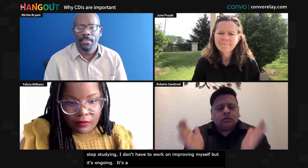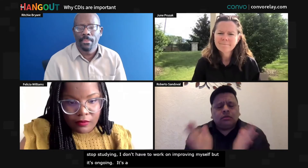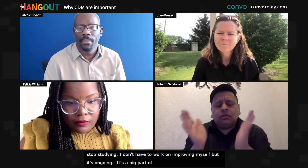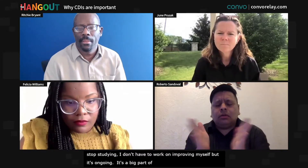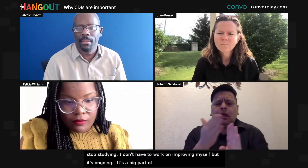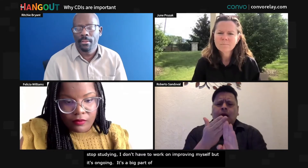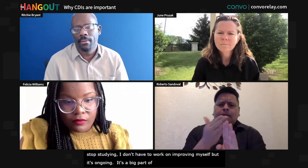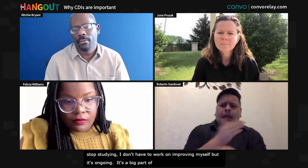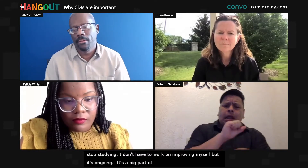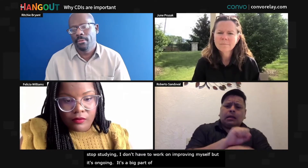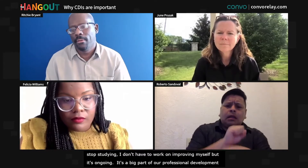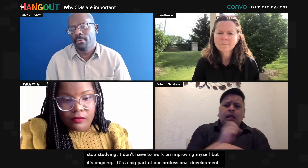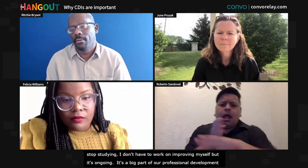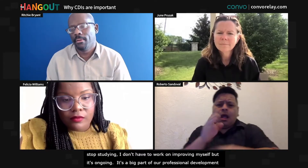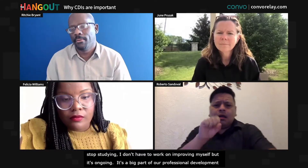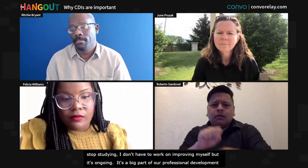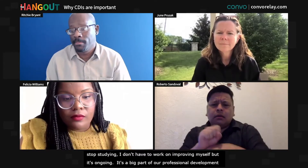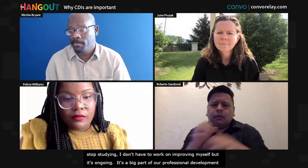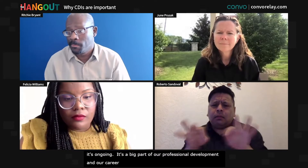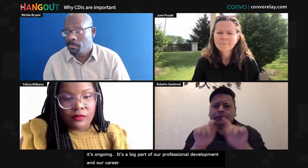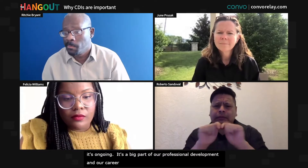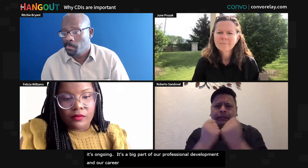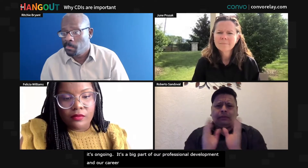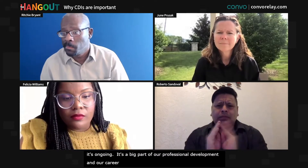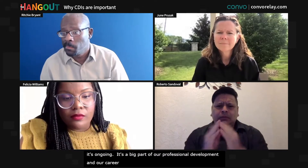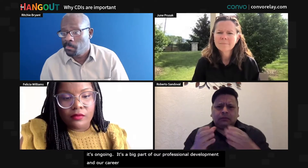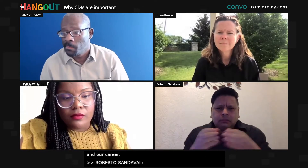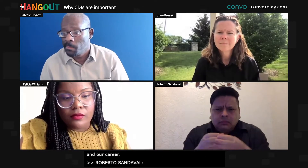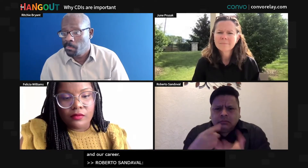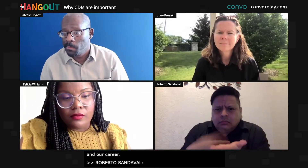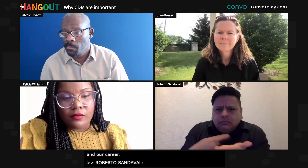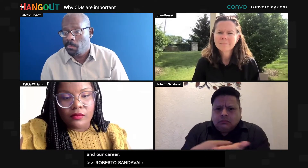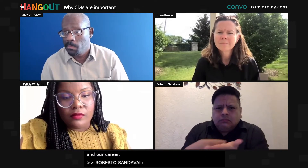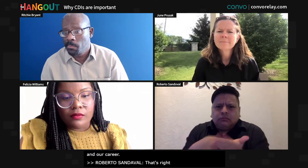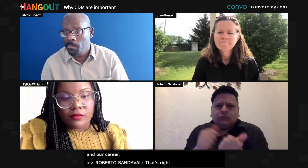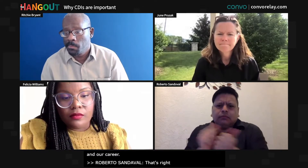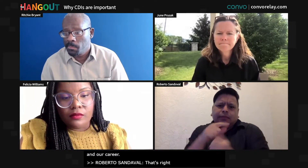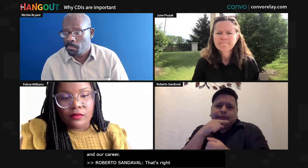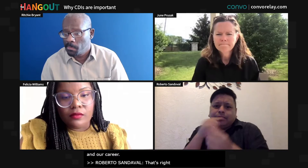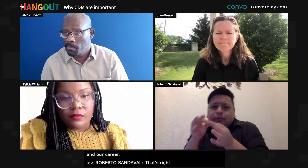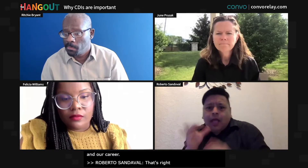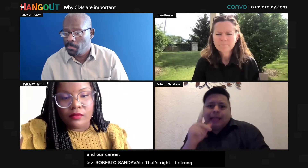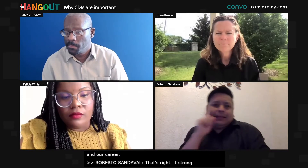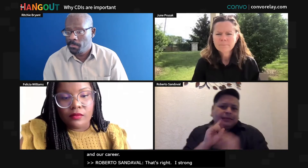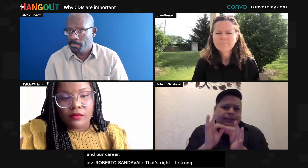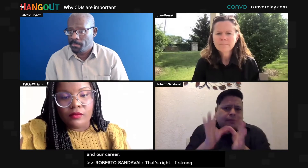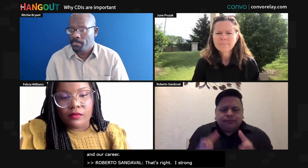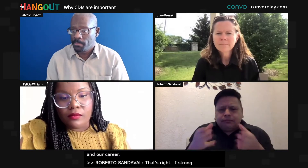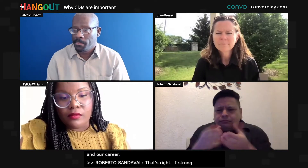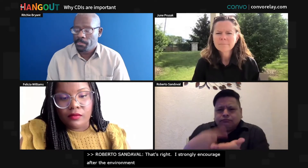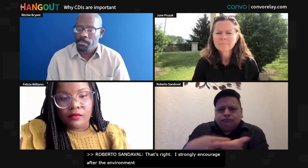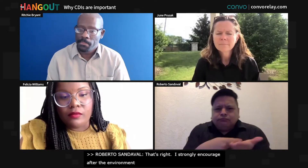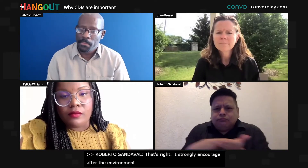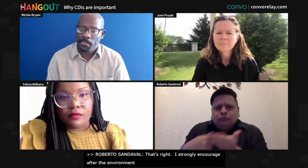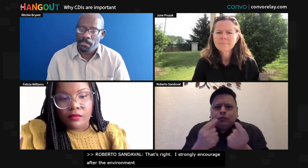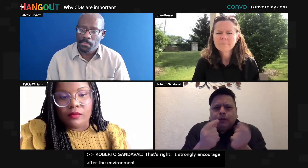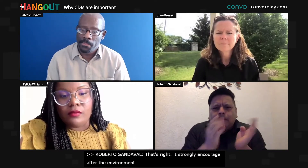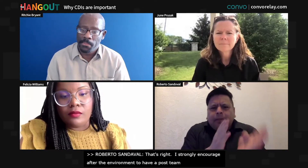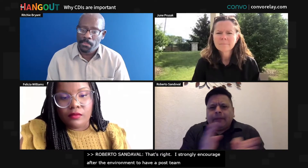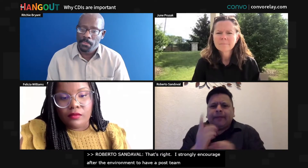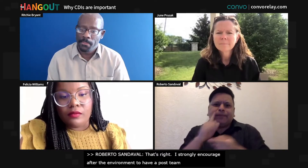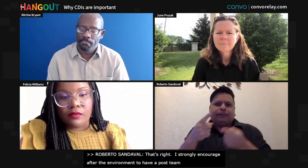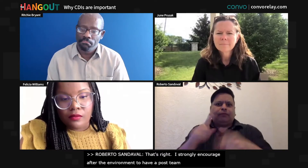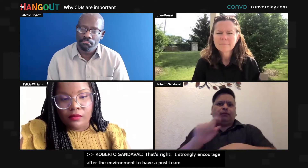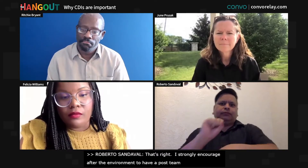career. Yeah, that's right. That's right. This is Roberta. I strongly encourage after the assignment to have a post team meeting to talk with the hearing interpreter and the